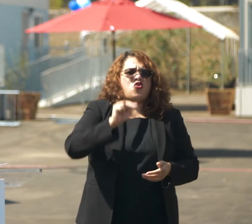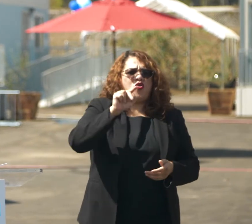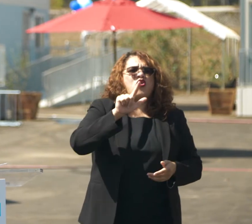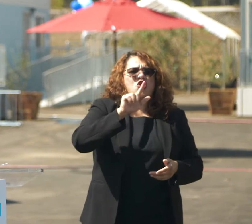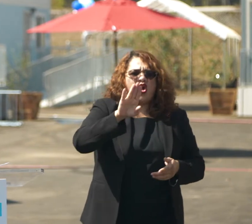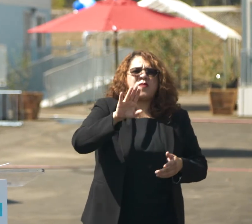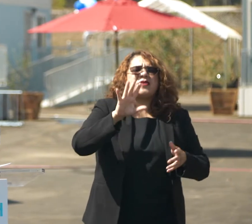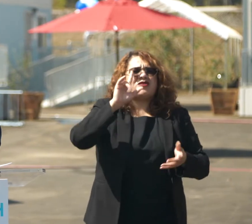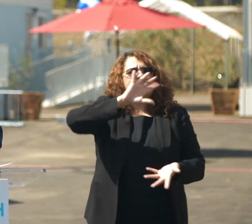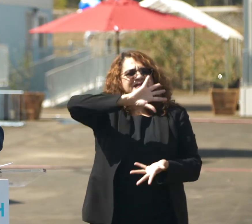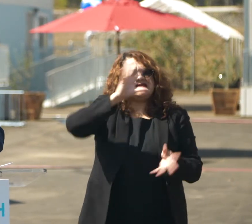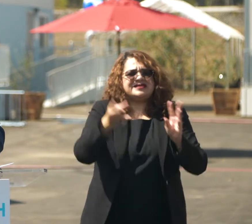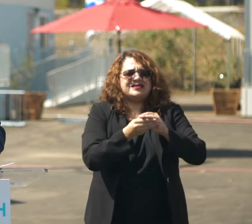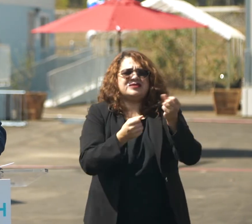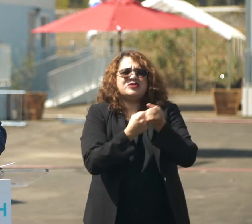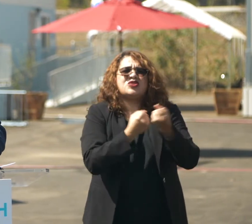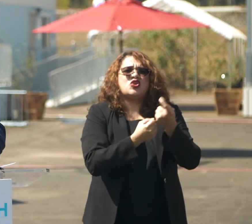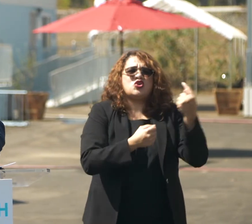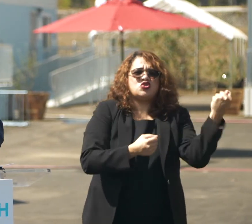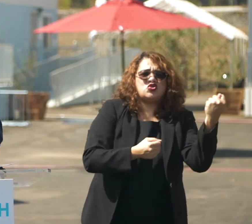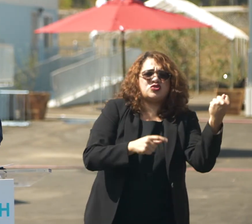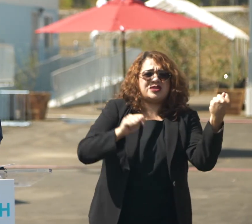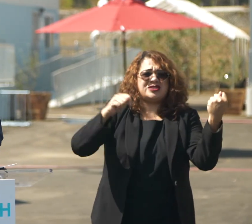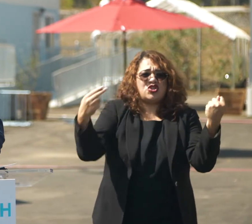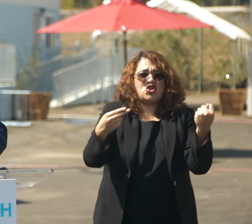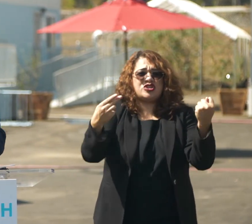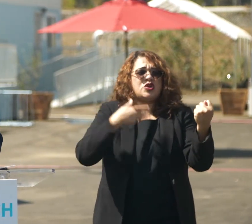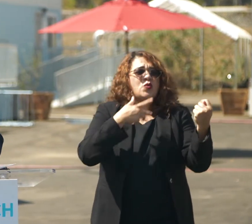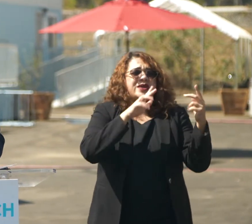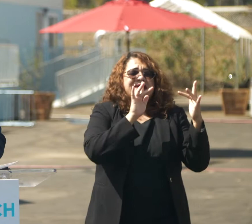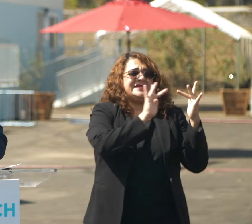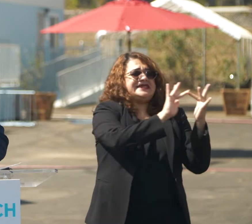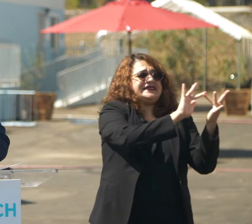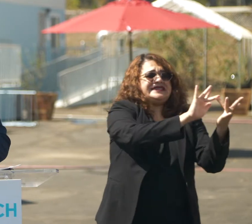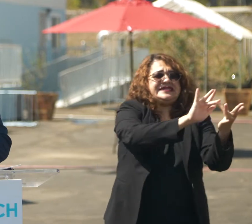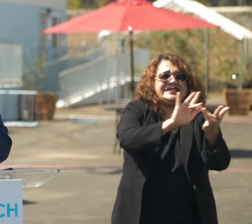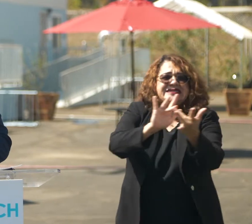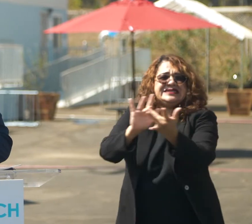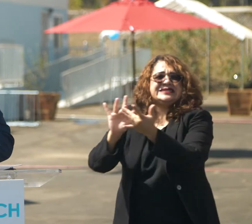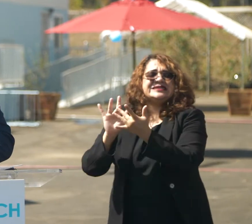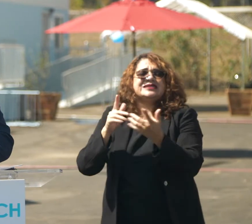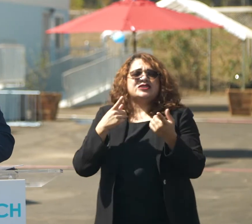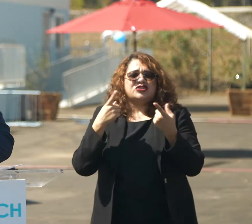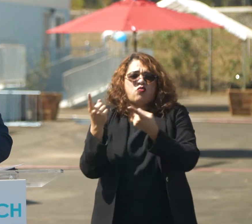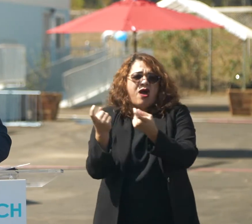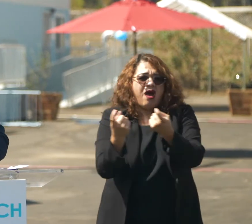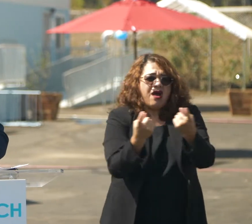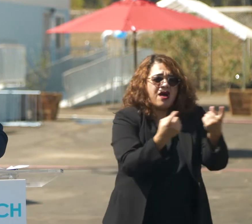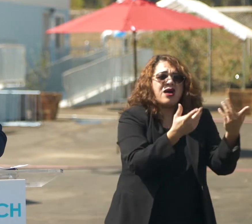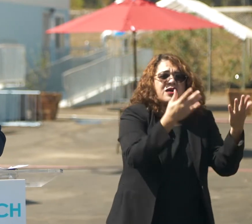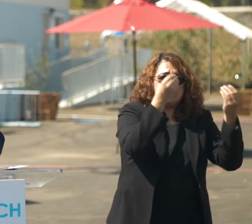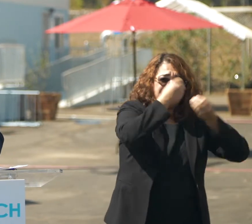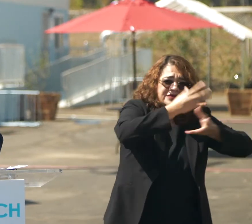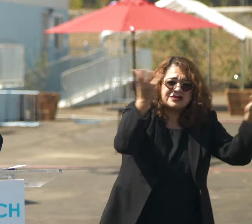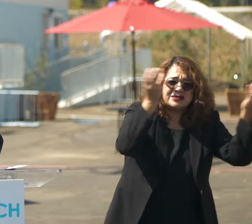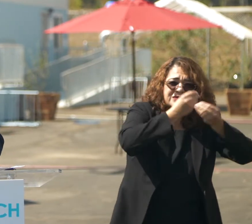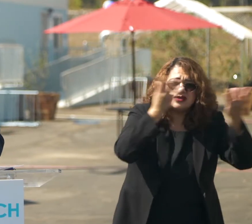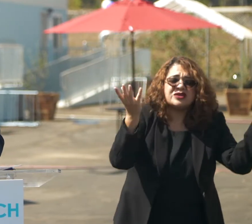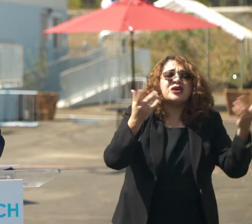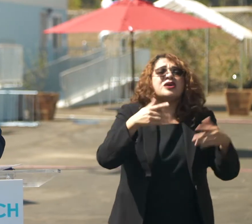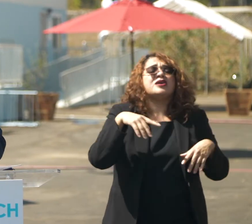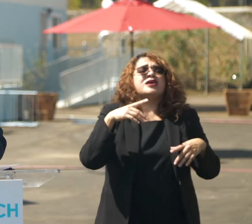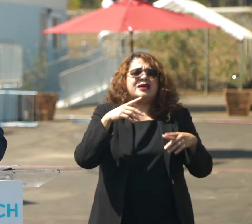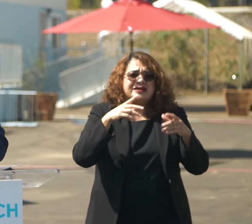outreach on Tuesdays and Thursdays in anticipation of the grand opening of this facility, and the network will be organized to clean up